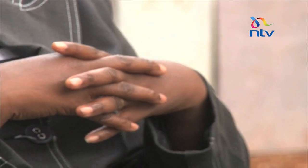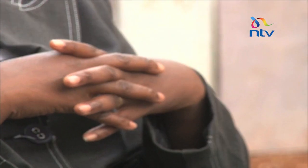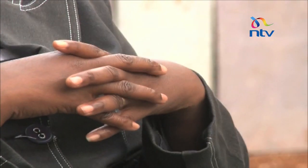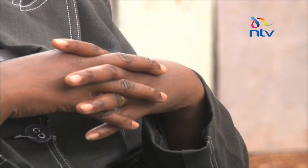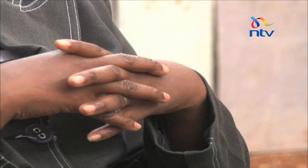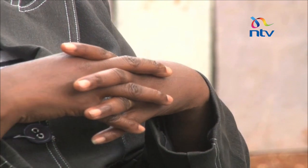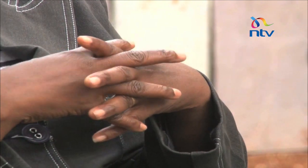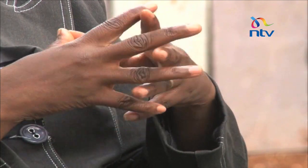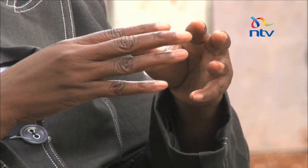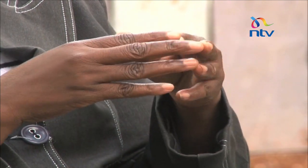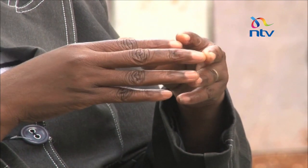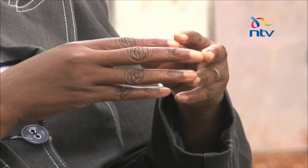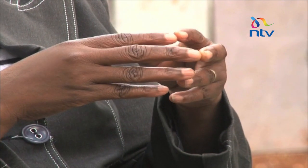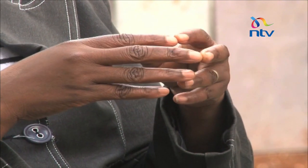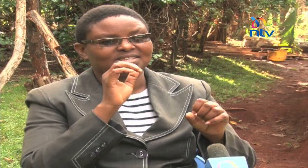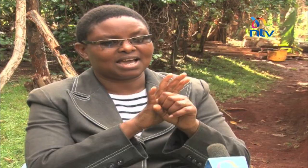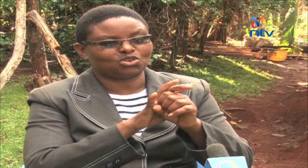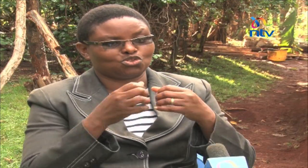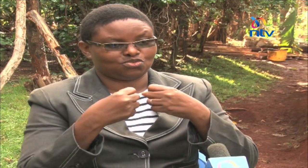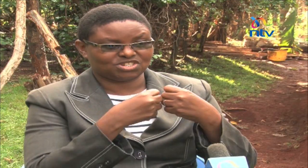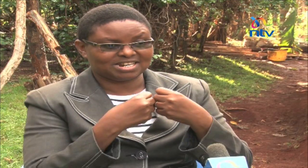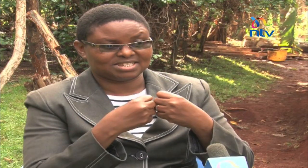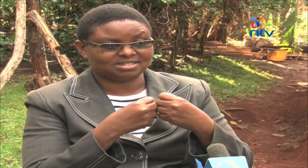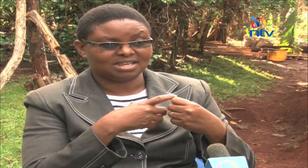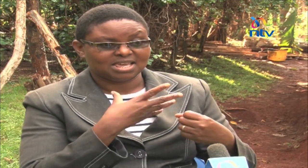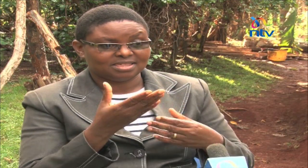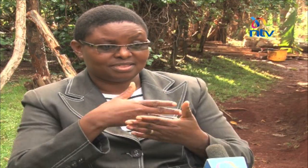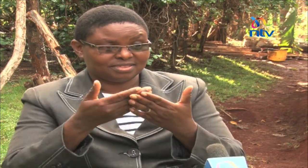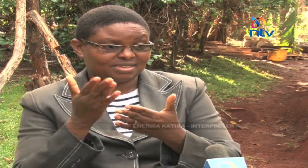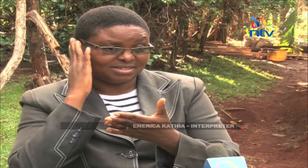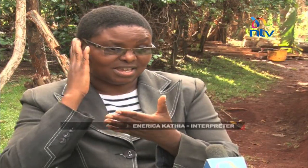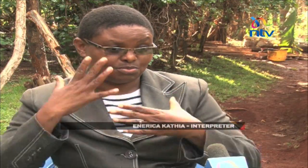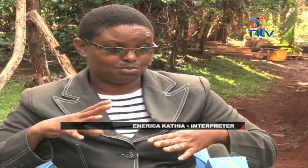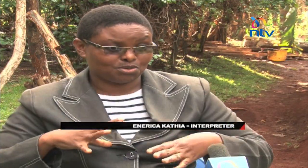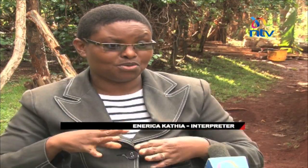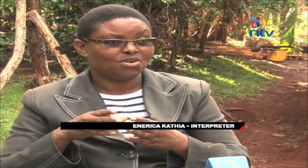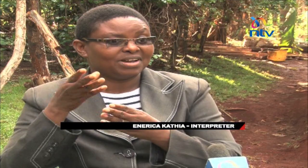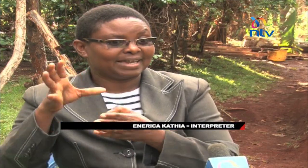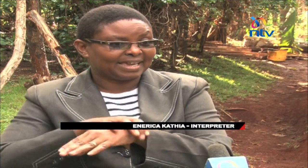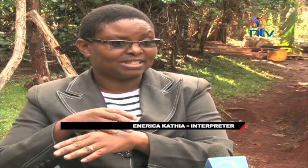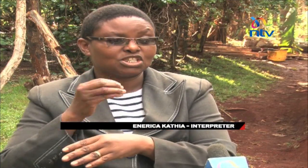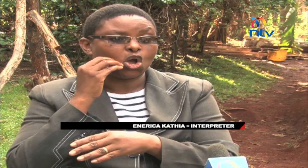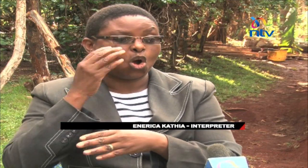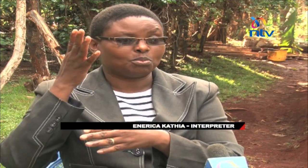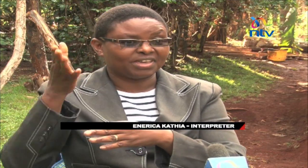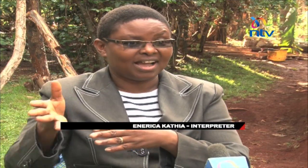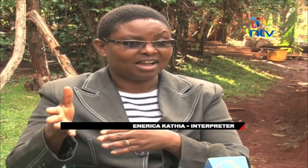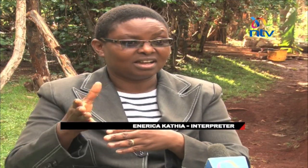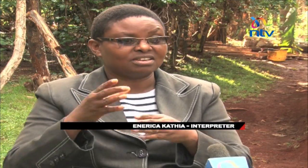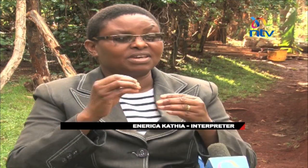people are likelier to take advantage of them. There's a lot of challenges. These deaf people get home there. Even